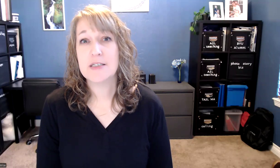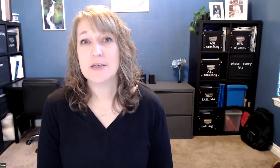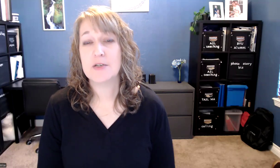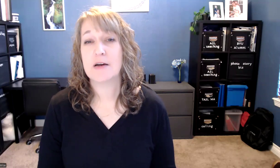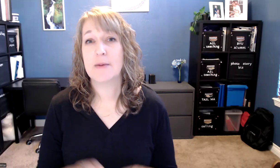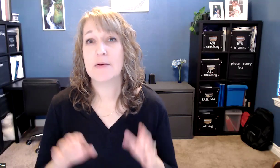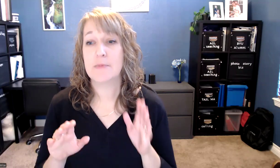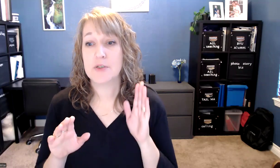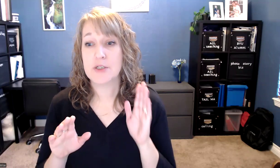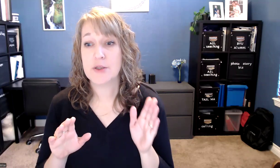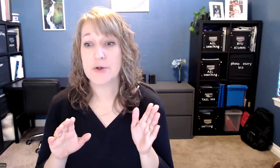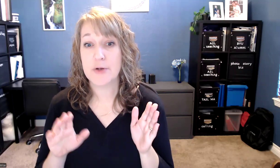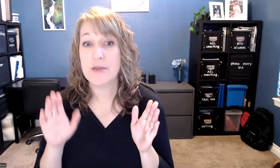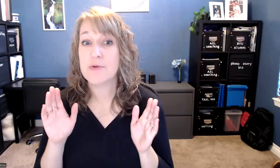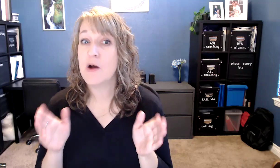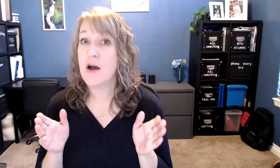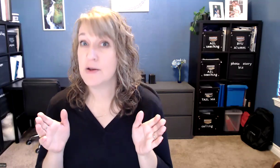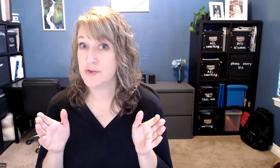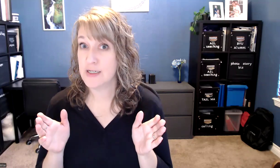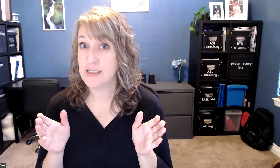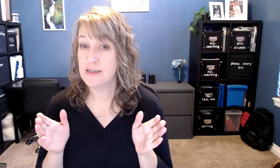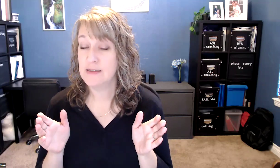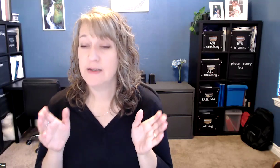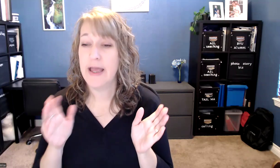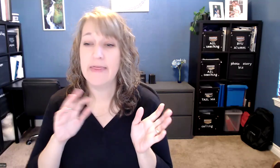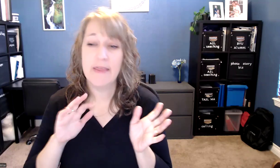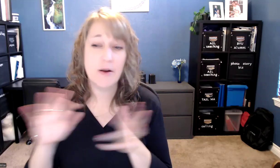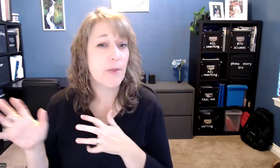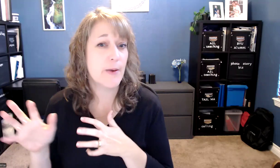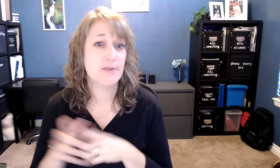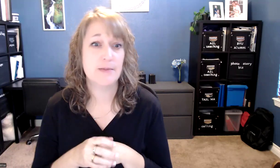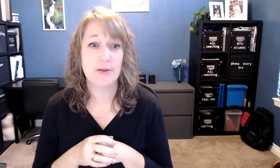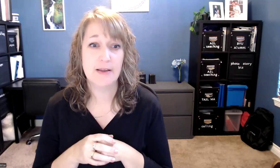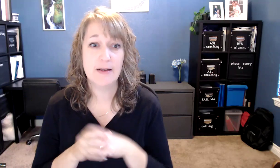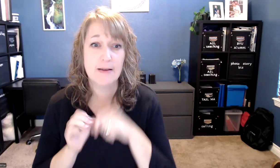to talk about numbers 30 through 100, and then all the way up to million.